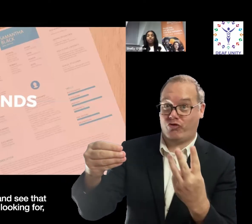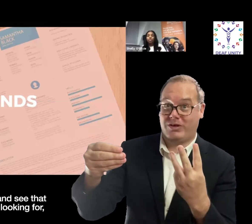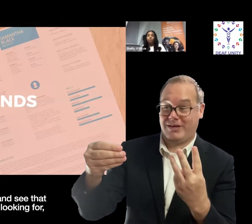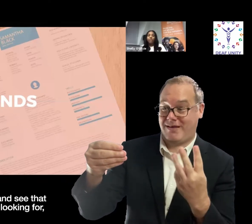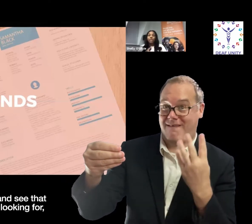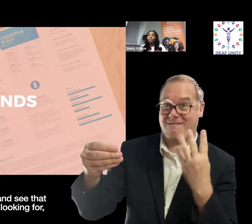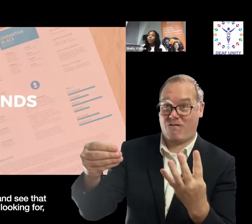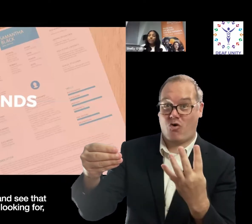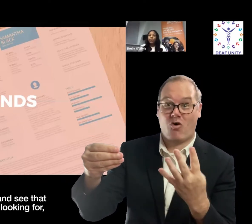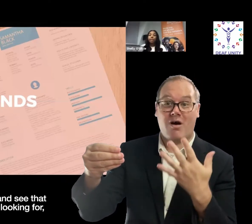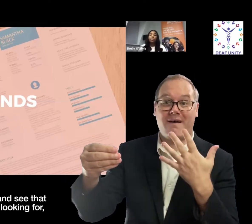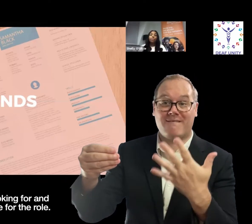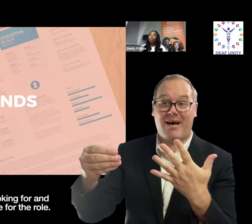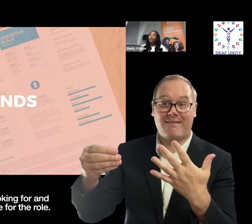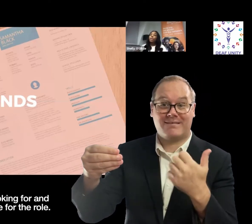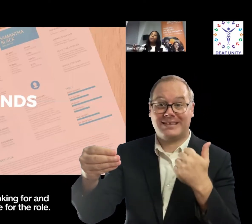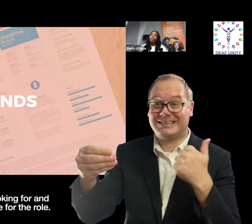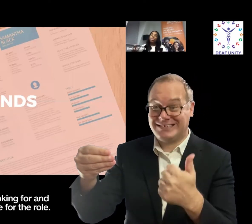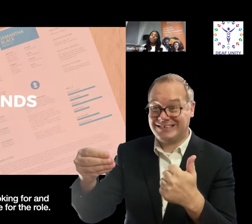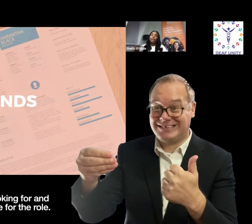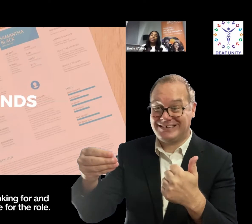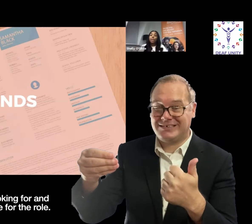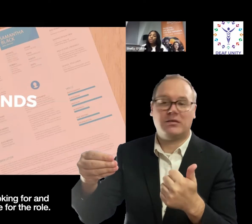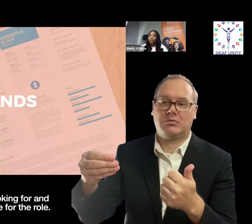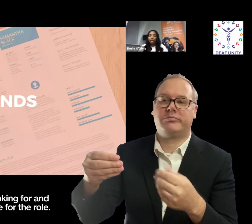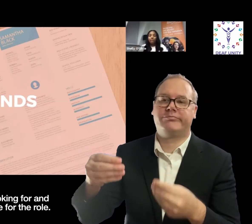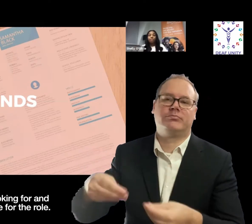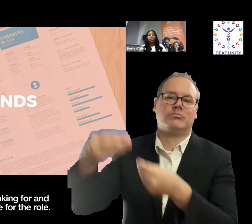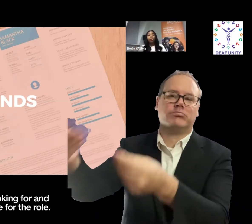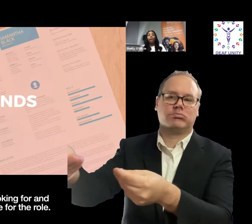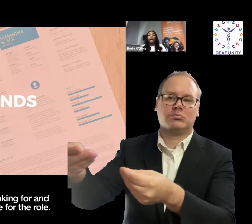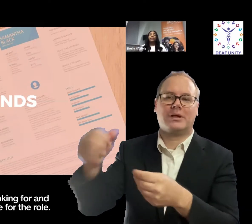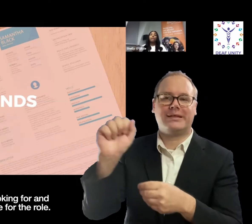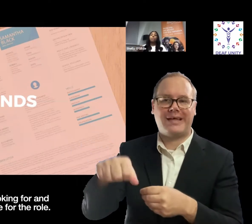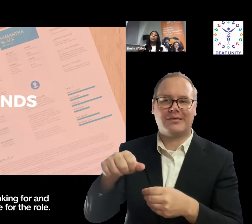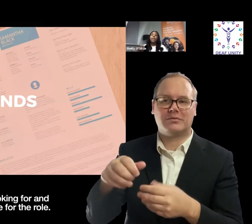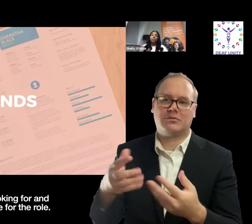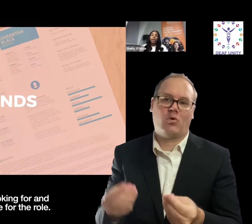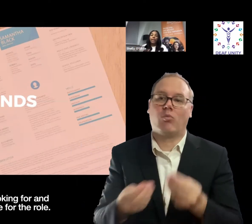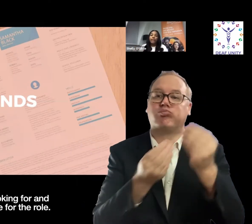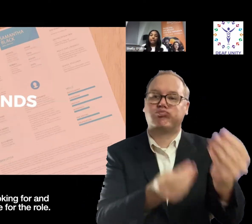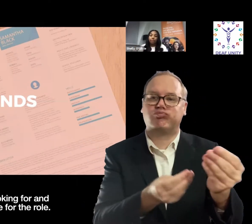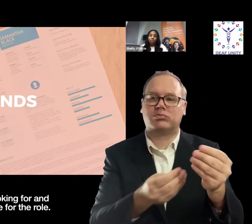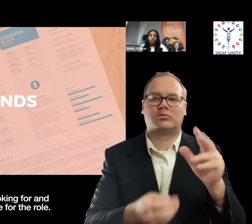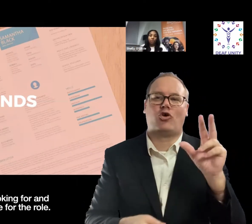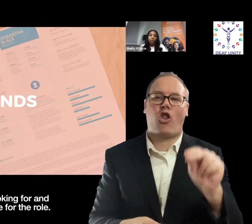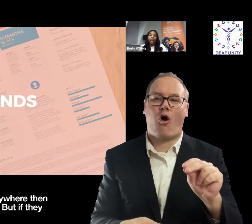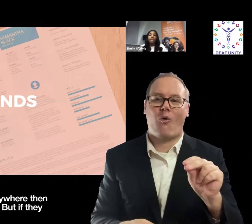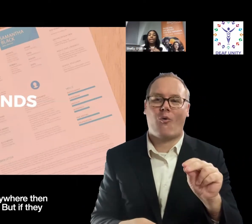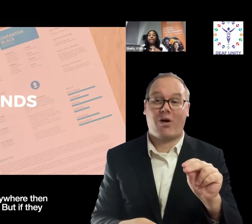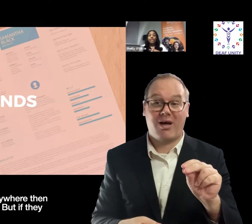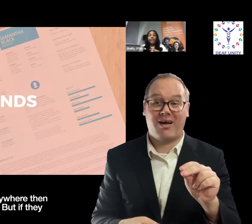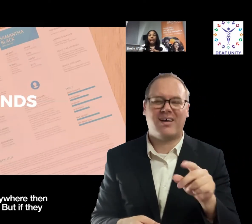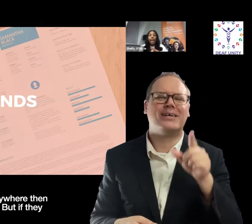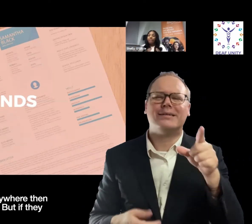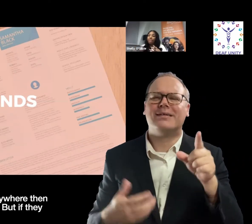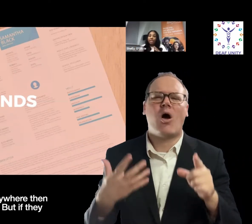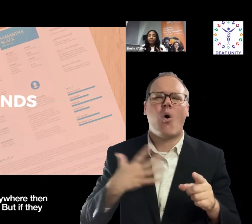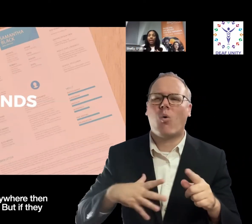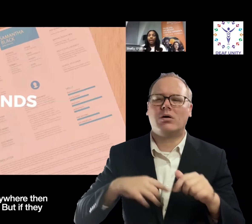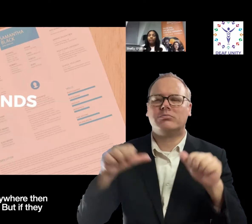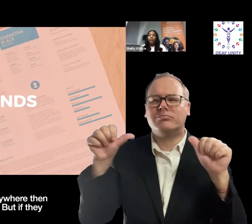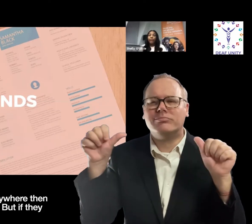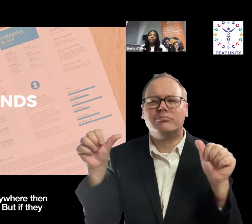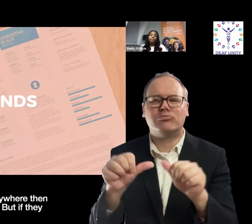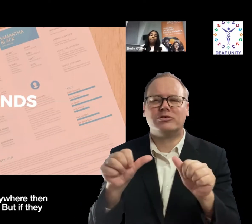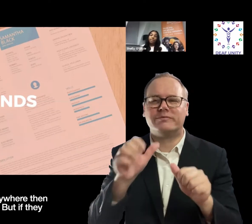see that you've got the experience they're looking for, you've got the skills that they're looking for, and that you would be a great candidate for the role. If they can see evidence